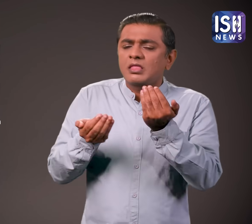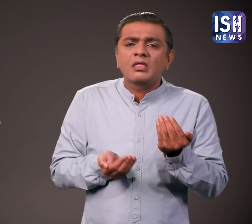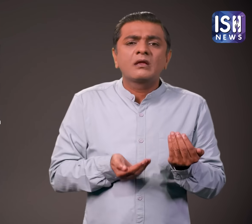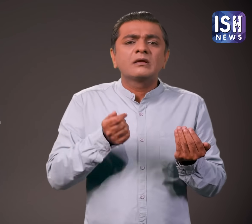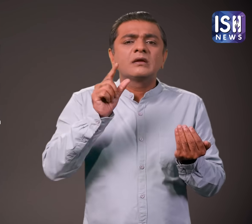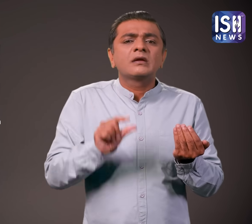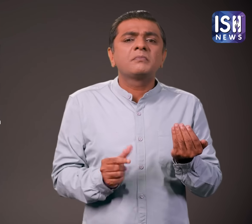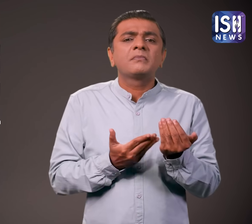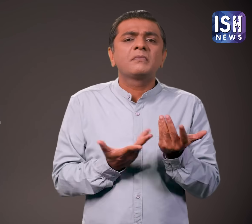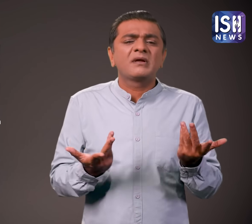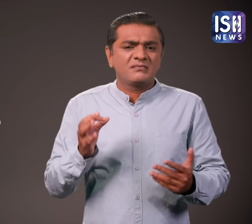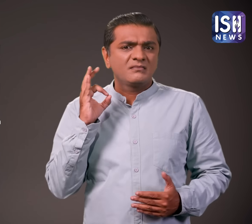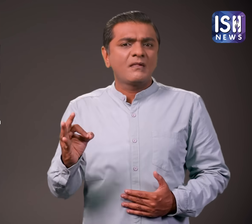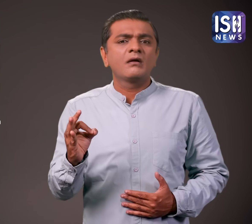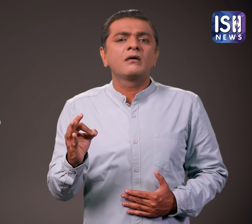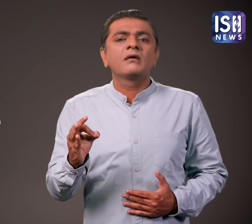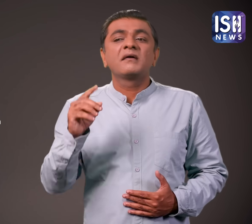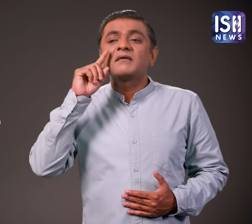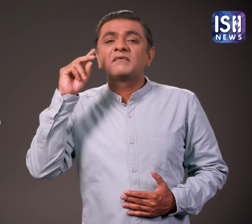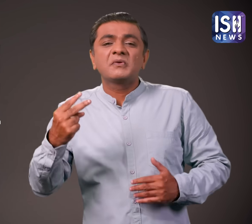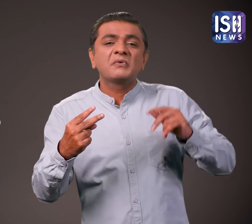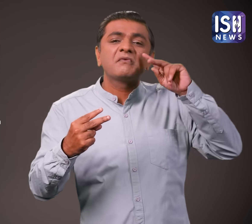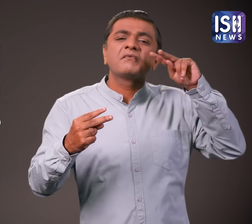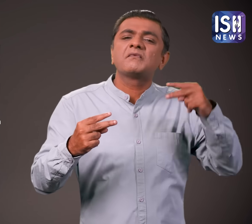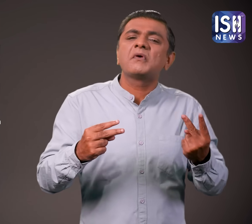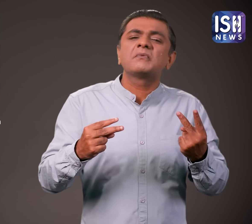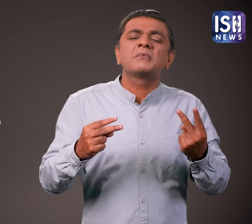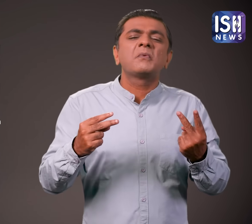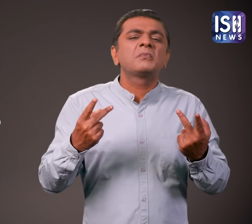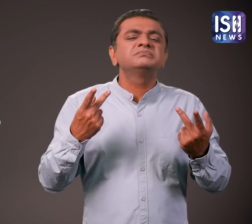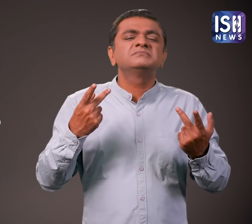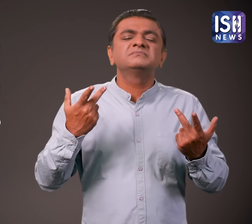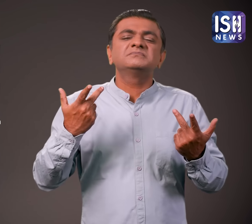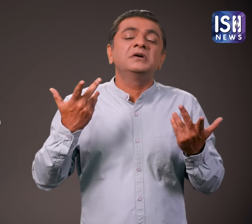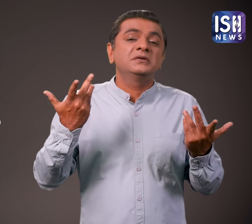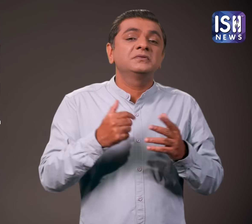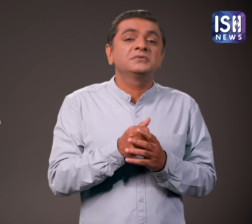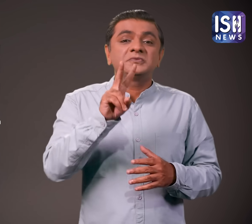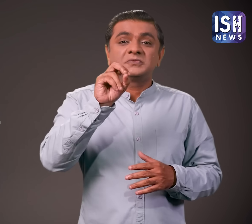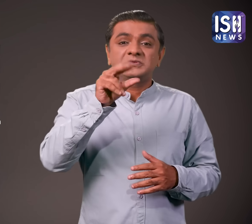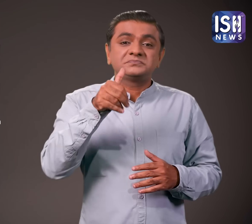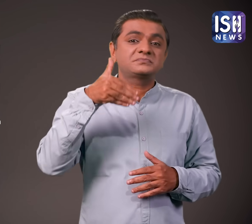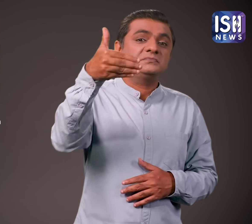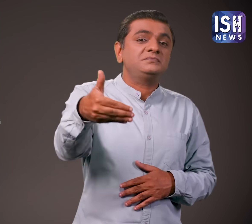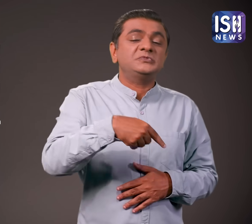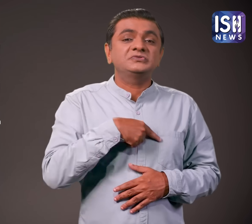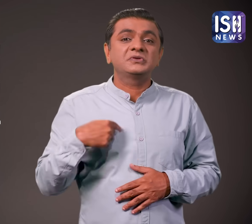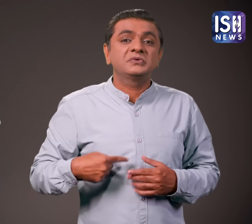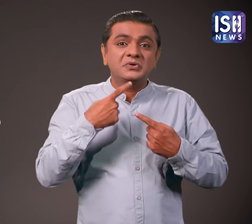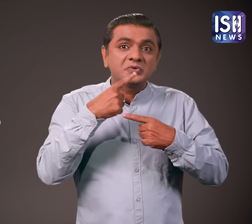cheaper and highly effective. Different views exist. Let's wait and see whether China announces the success